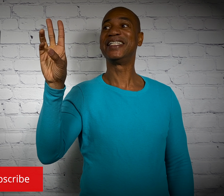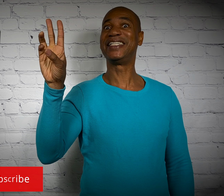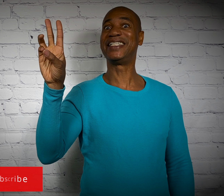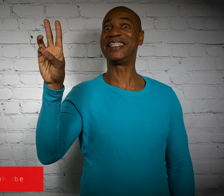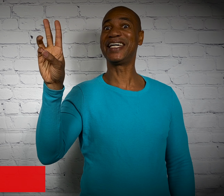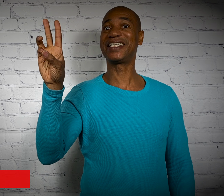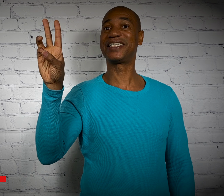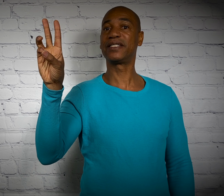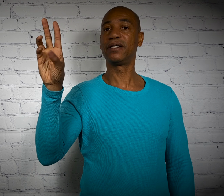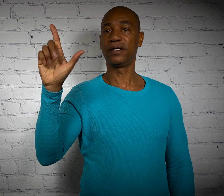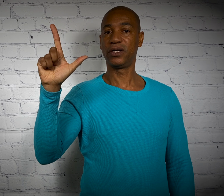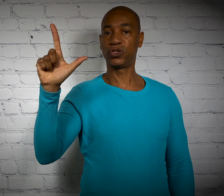26,